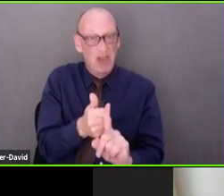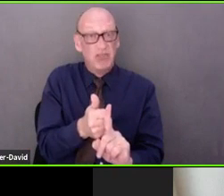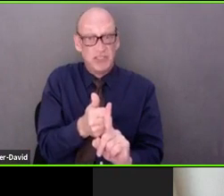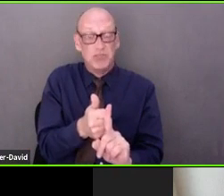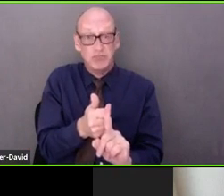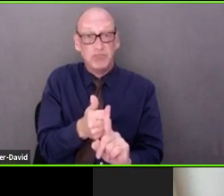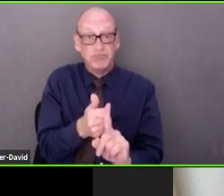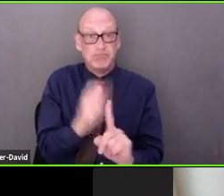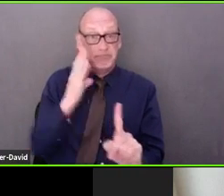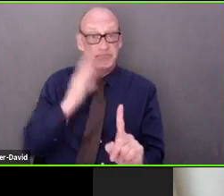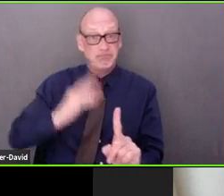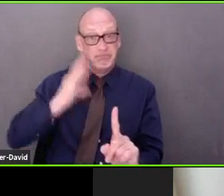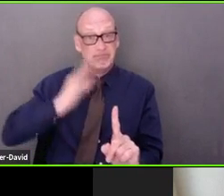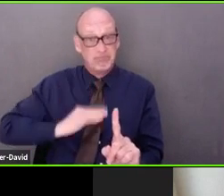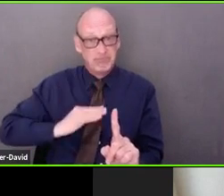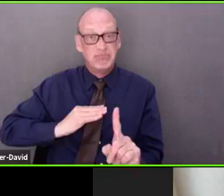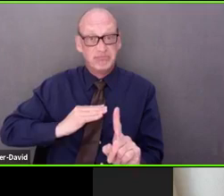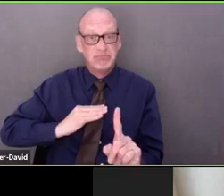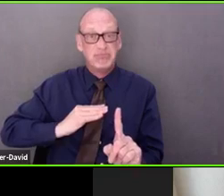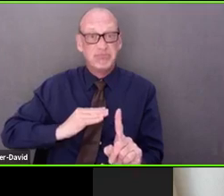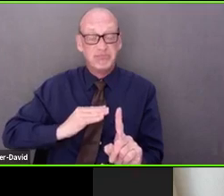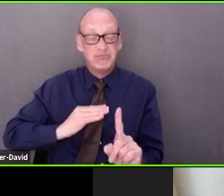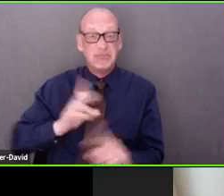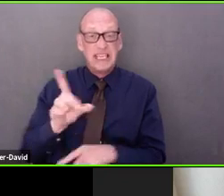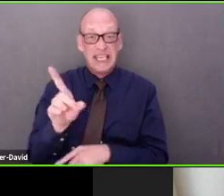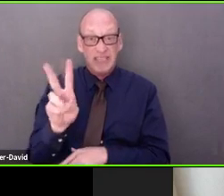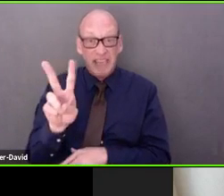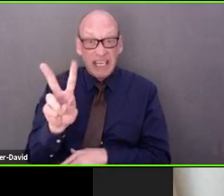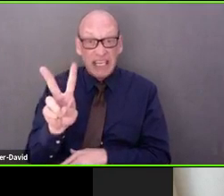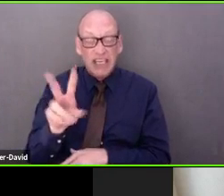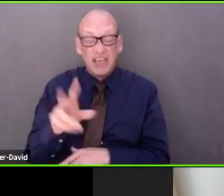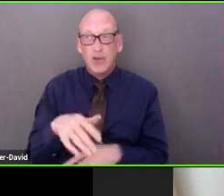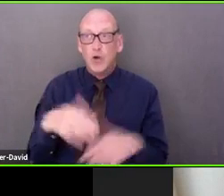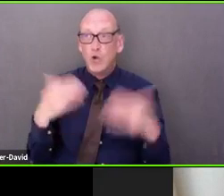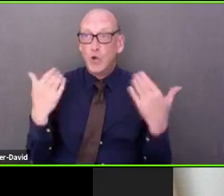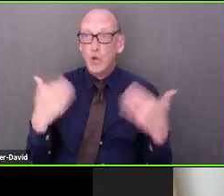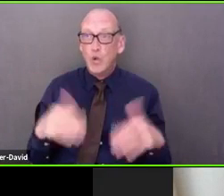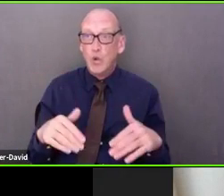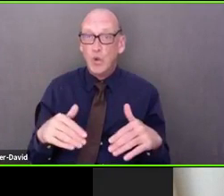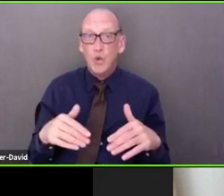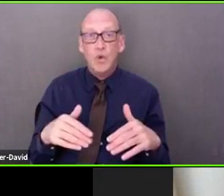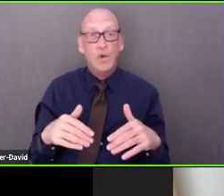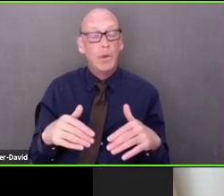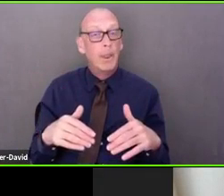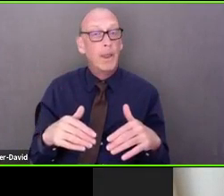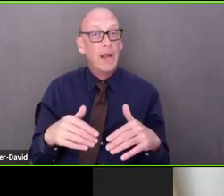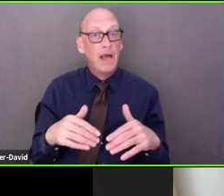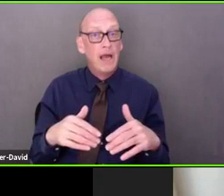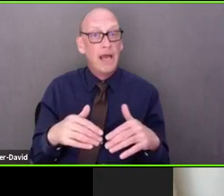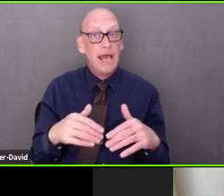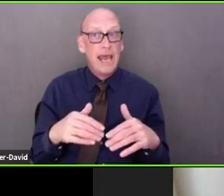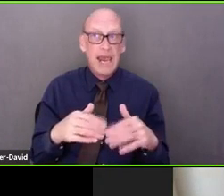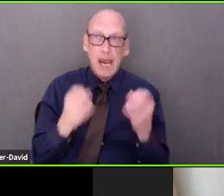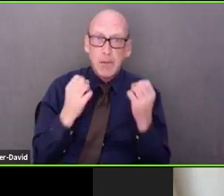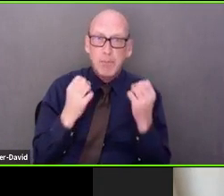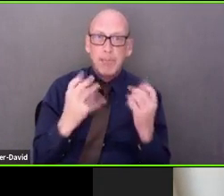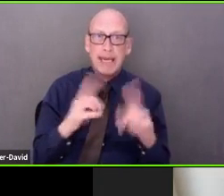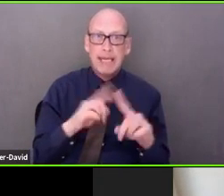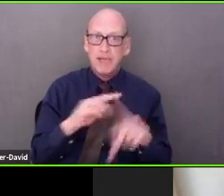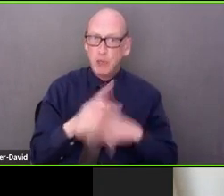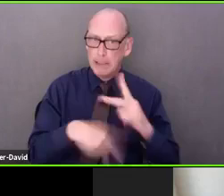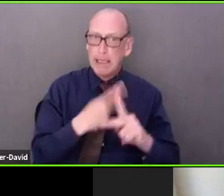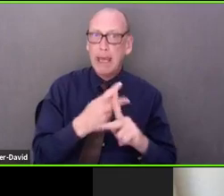be experiencing domestic violence, which, takes, again, a total array of different types